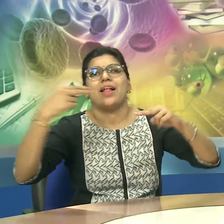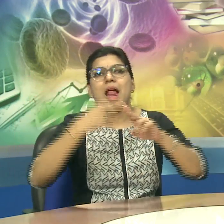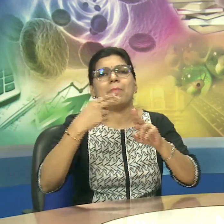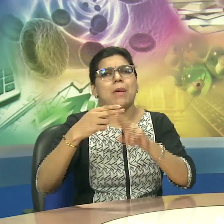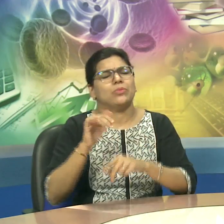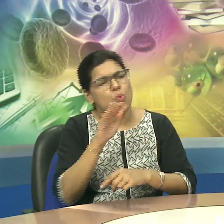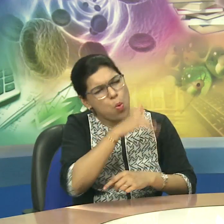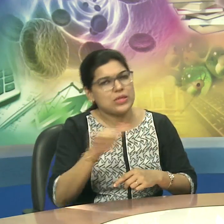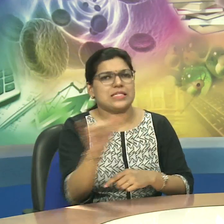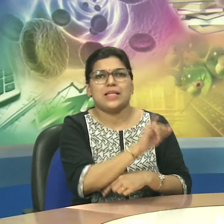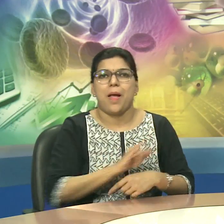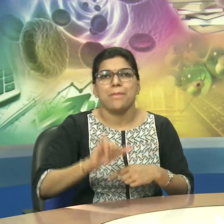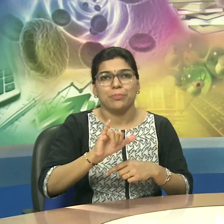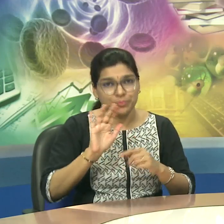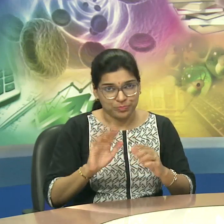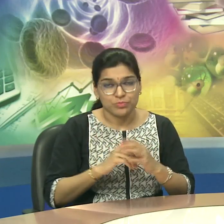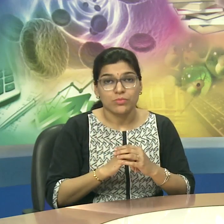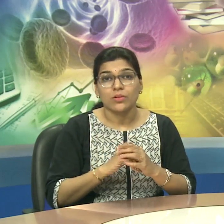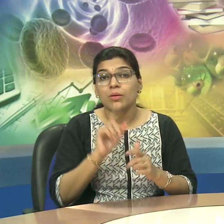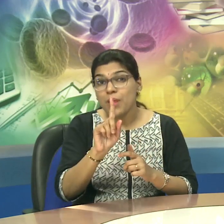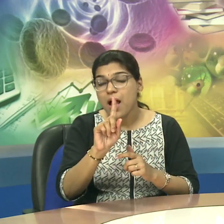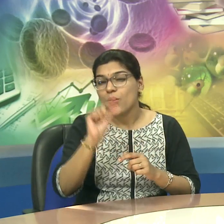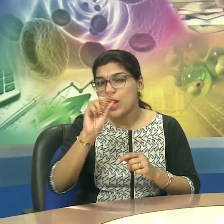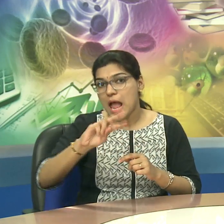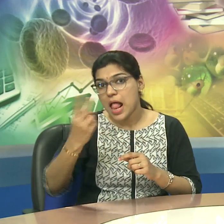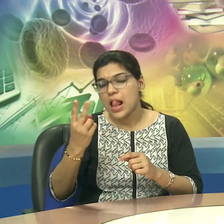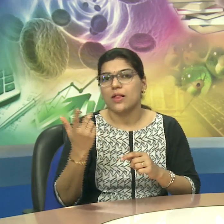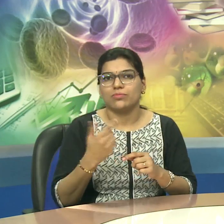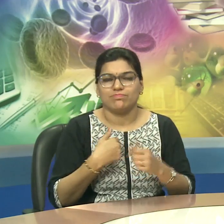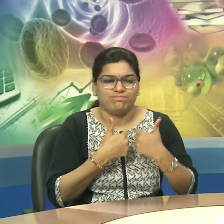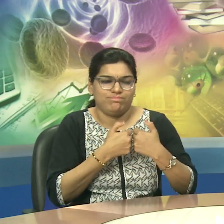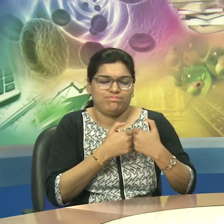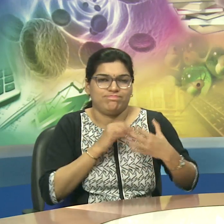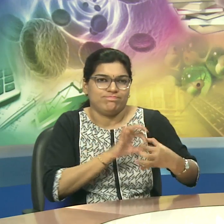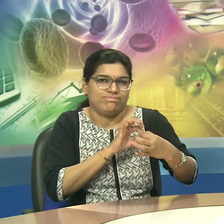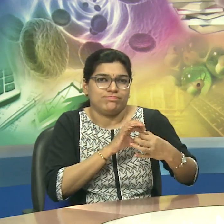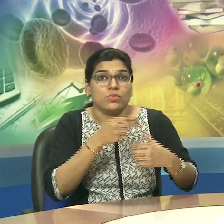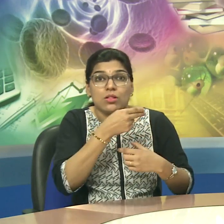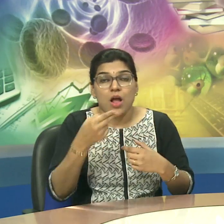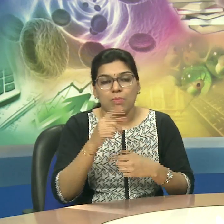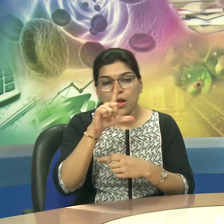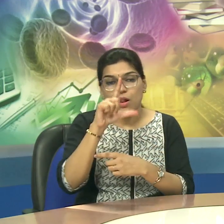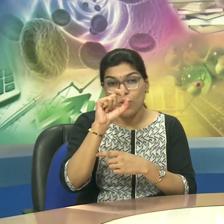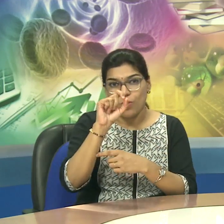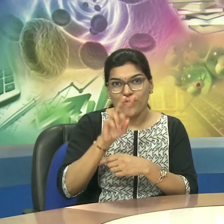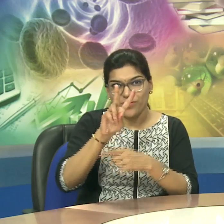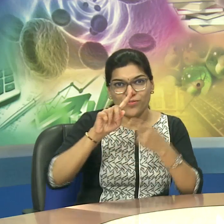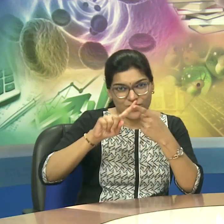birds, but different places people call it by different name. Also there are love